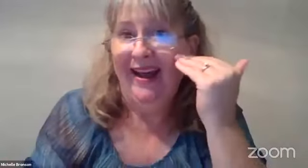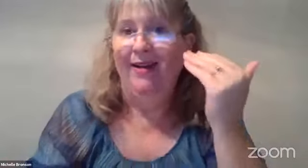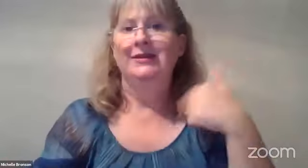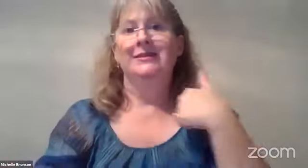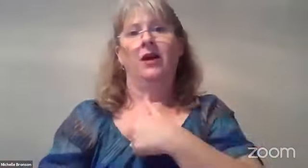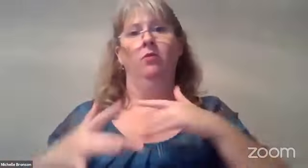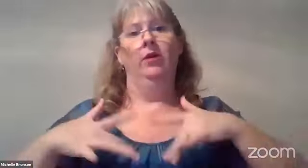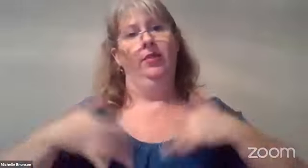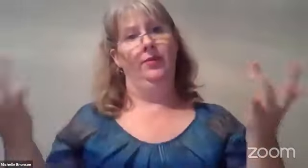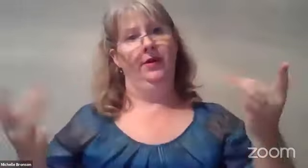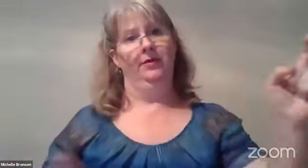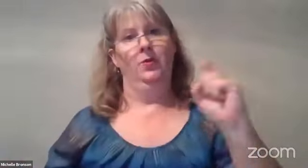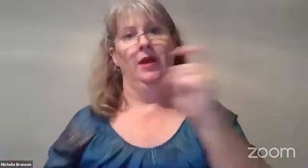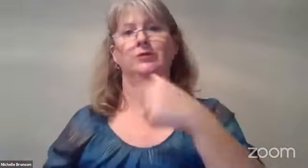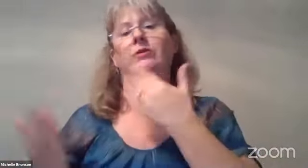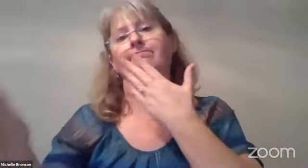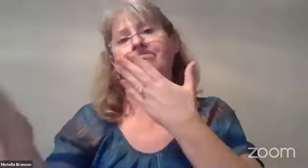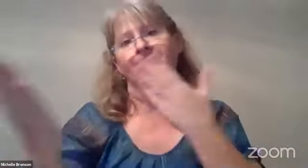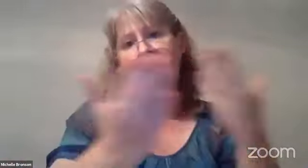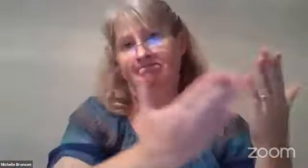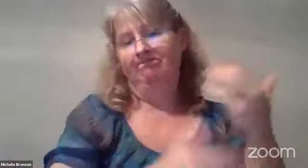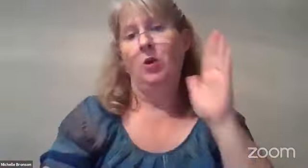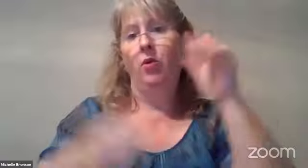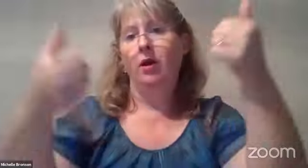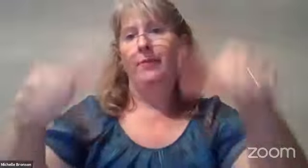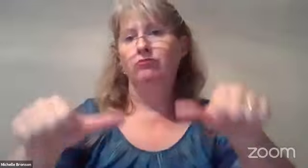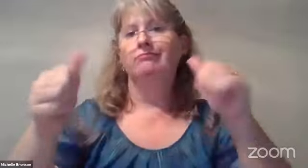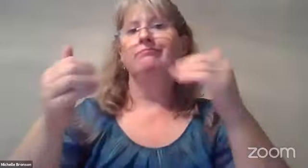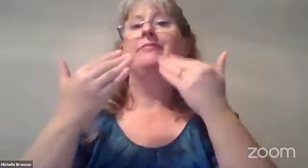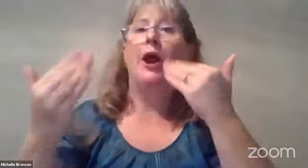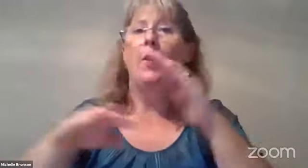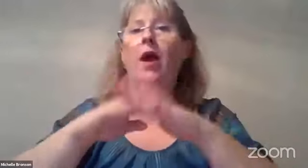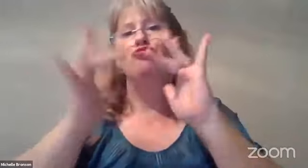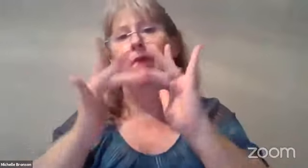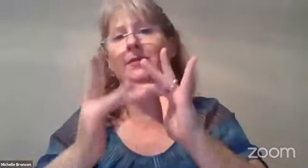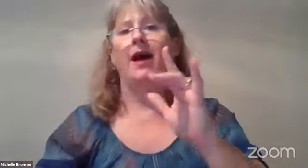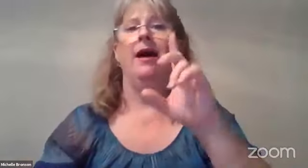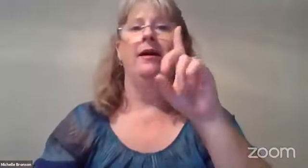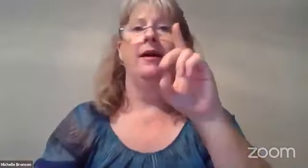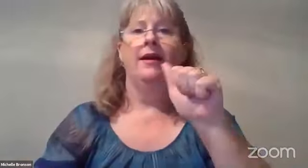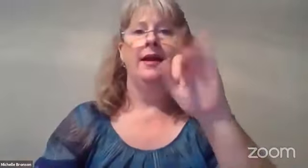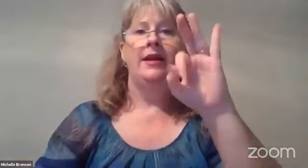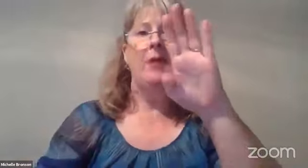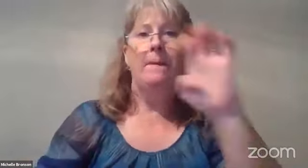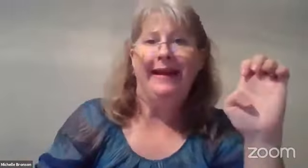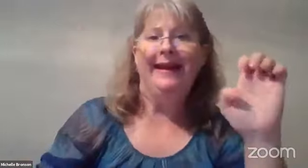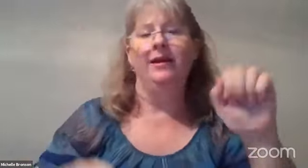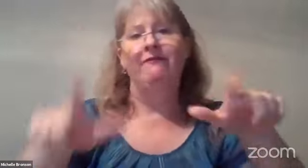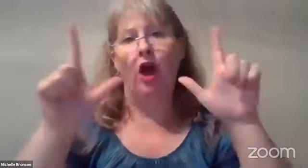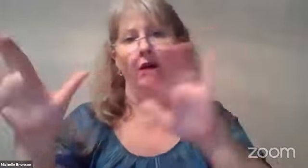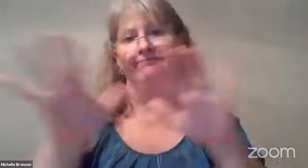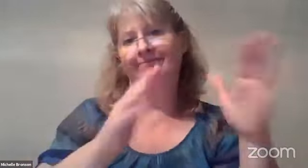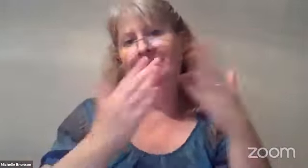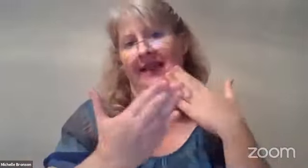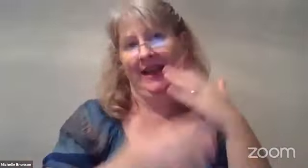expect because of COVID-19, but we are thrilled that we are still receiving funding. And we've posted thank you, and we've